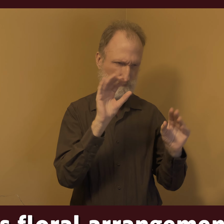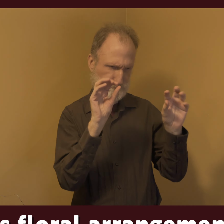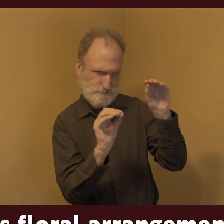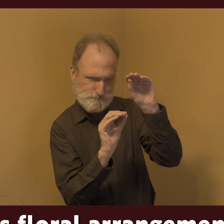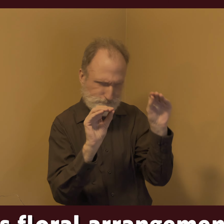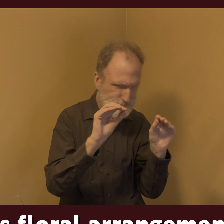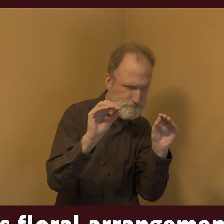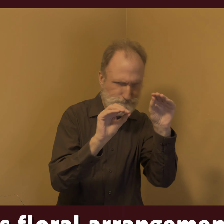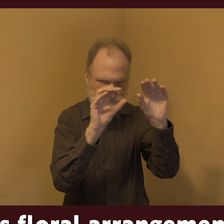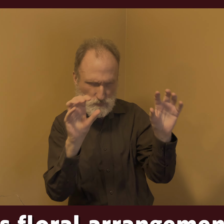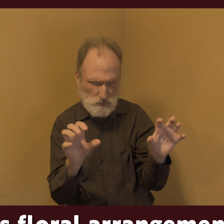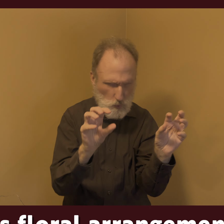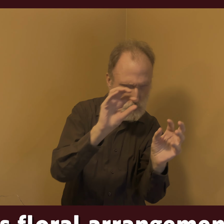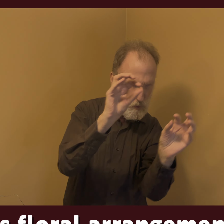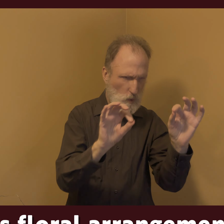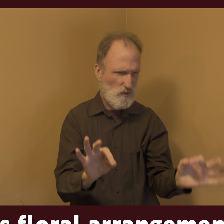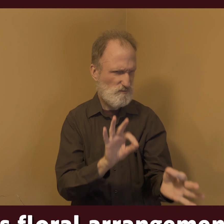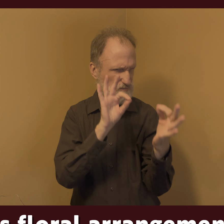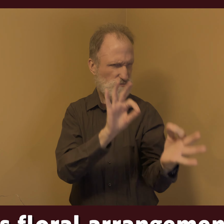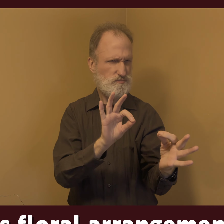were truly extraordinary.